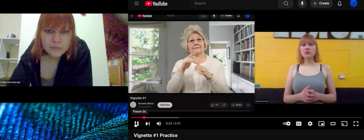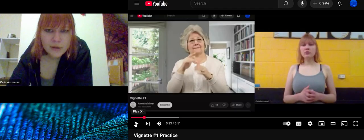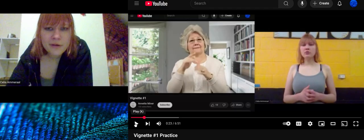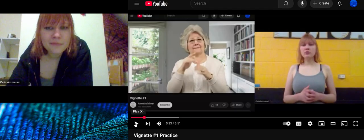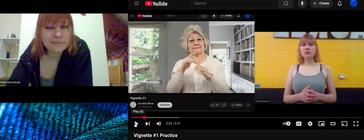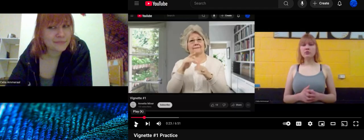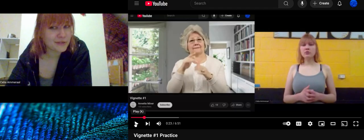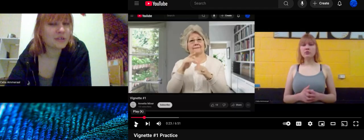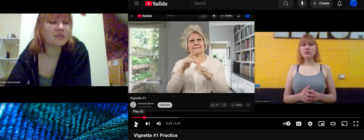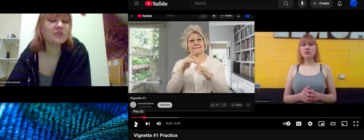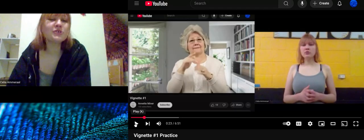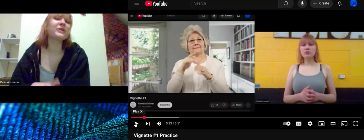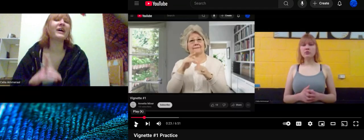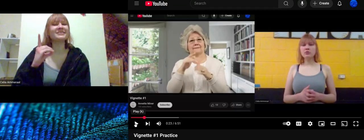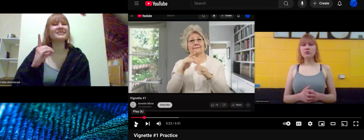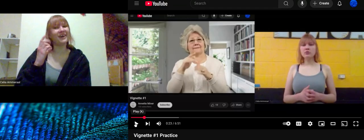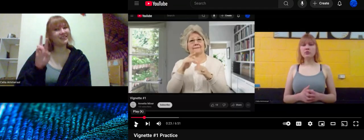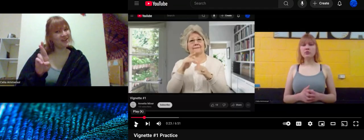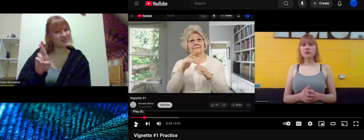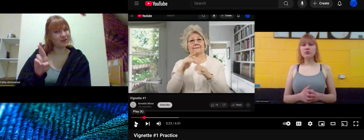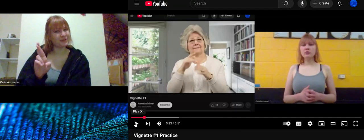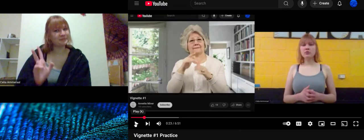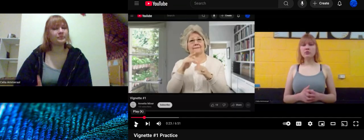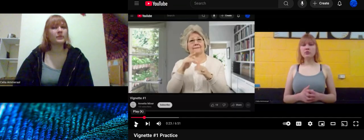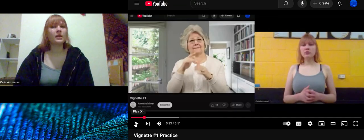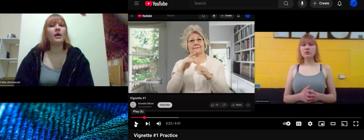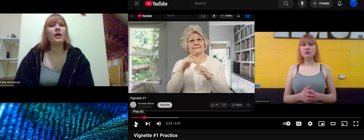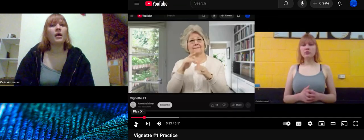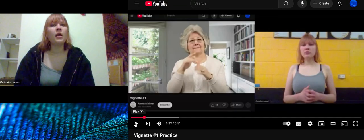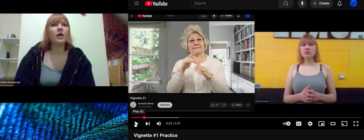Oh, is the consumer, I saw doctor.